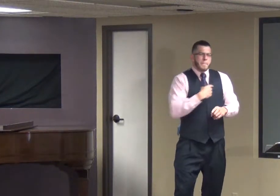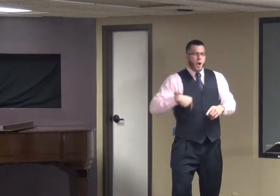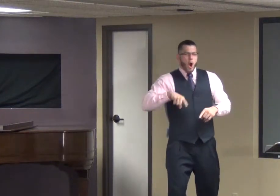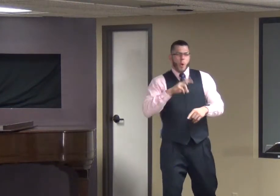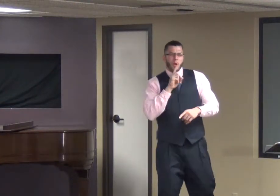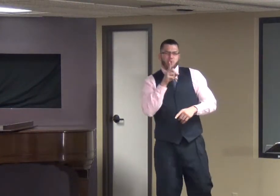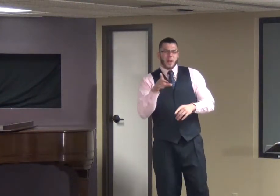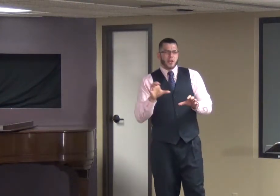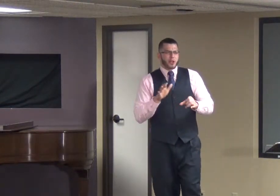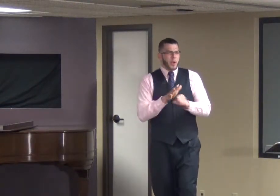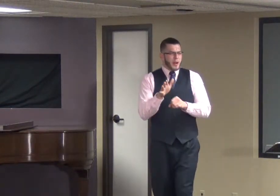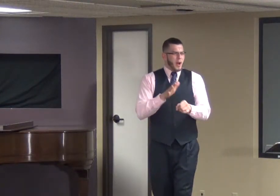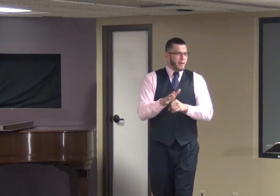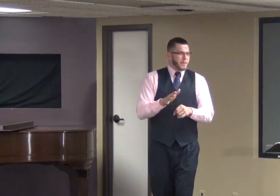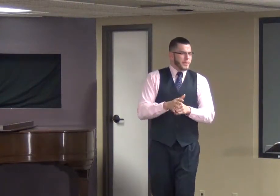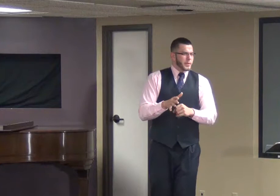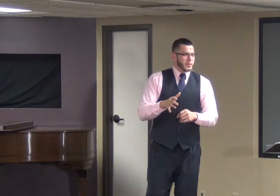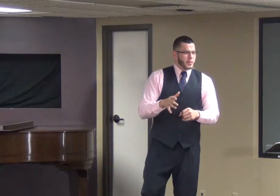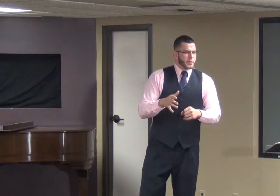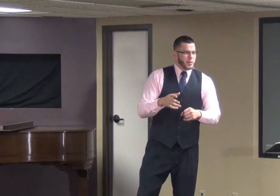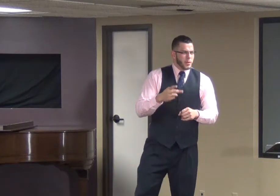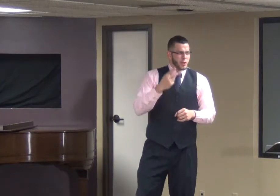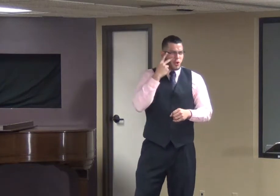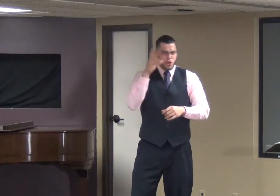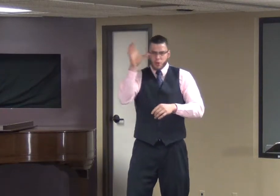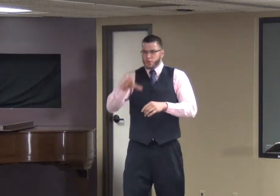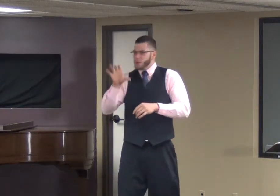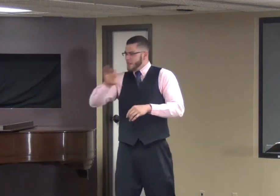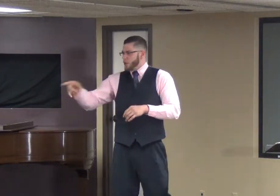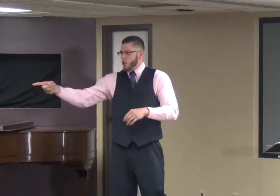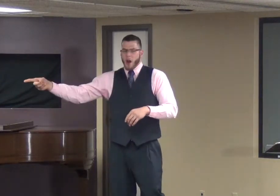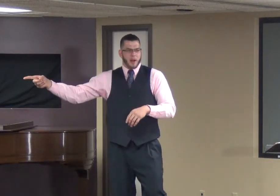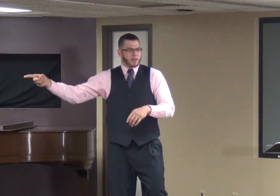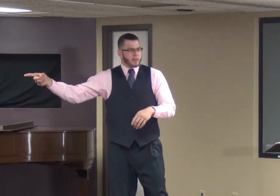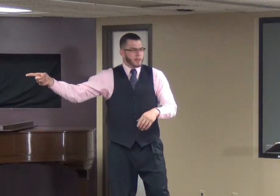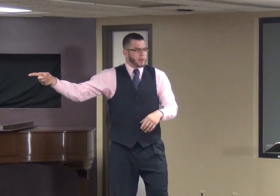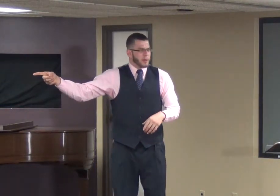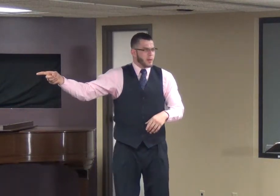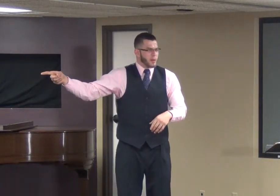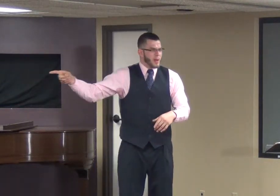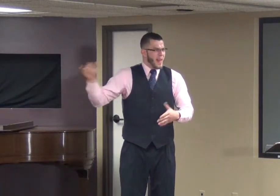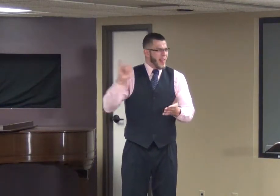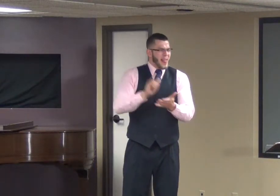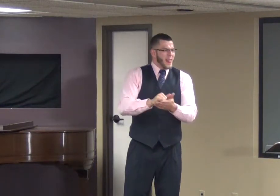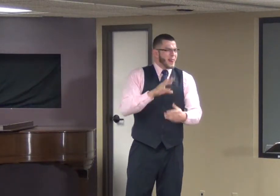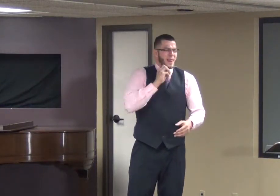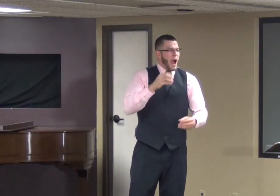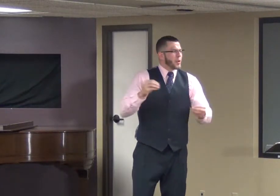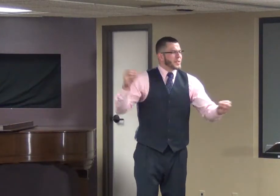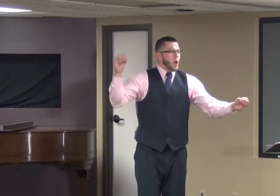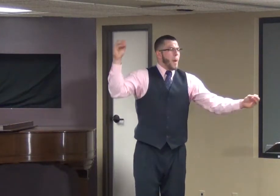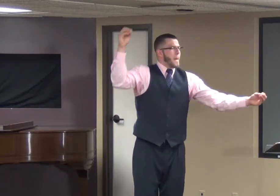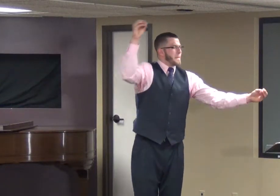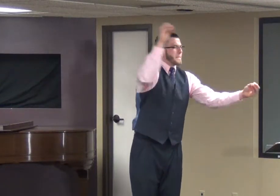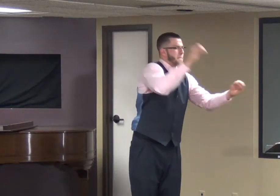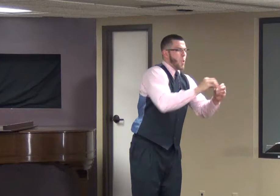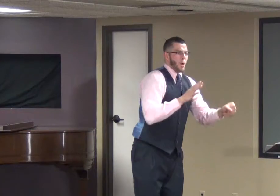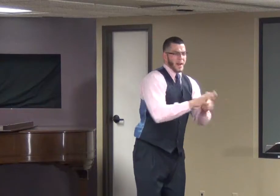But are we really doing enough? You see the cross. That was more than